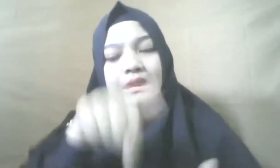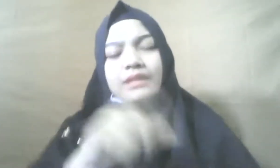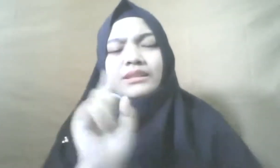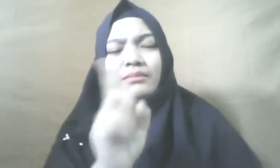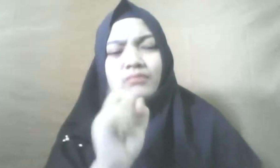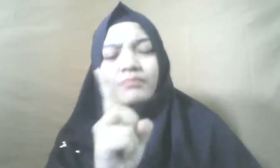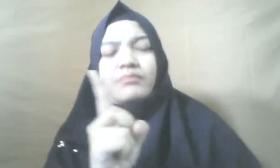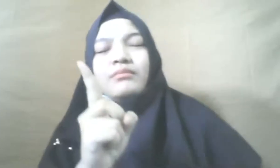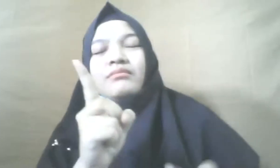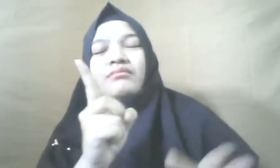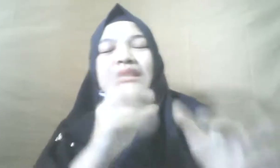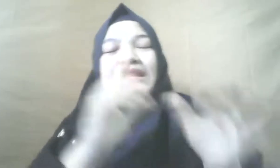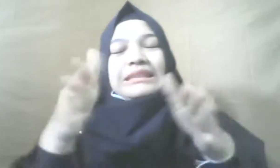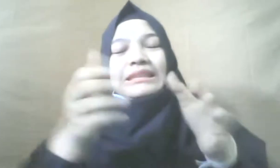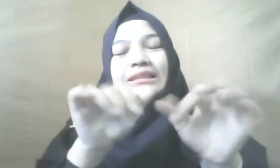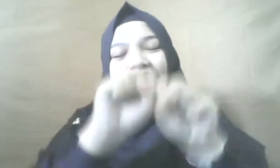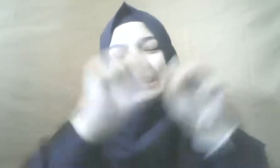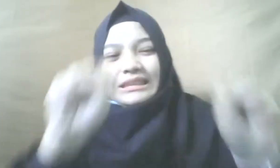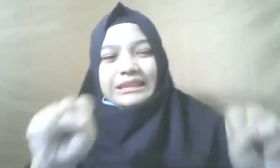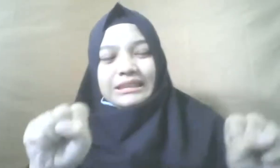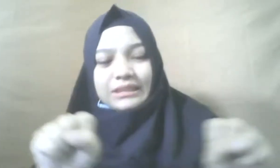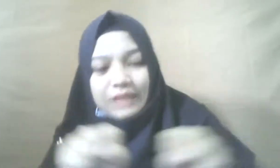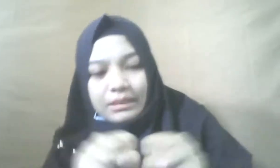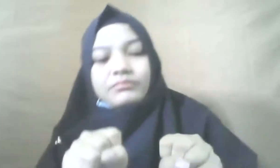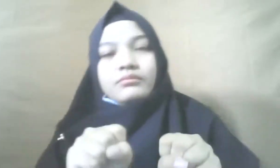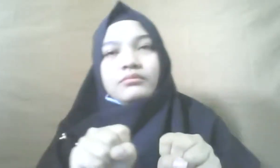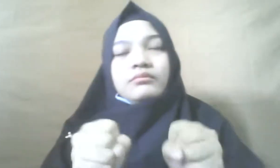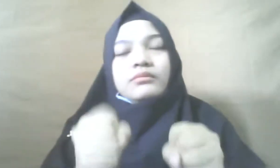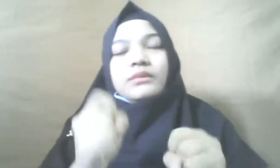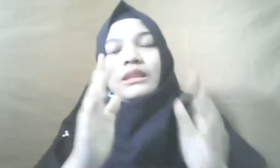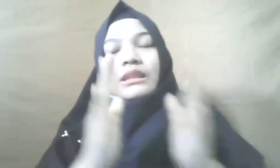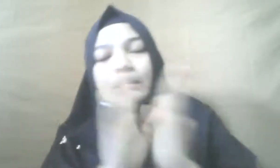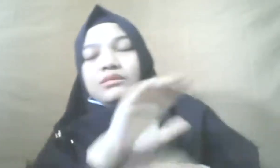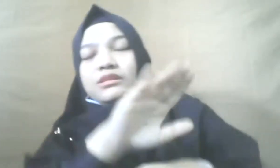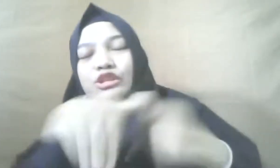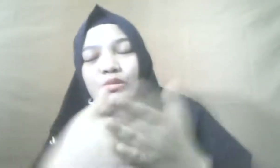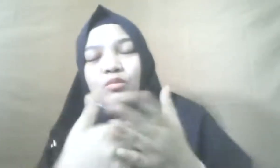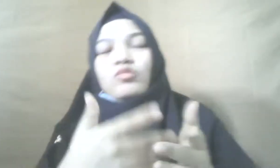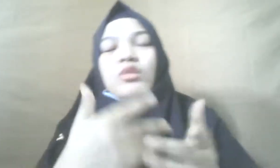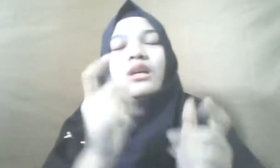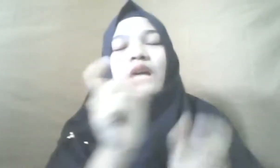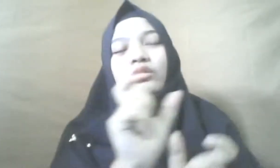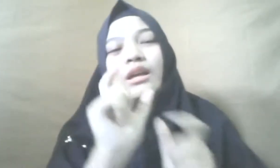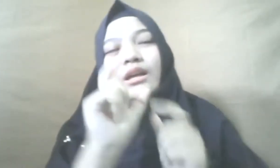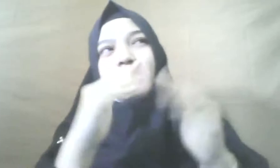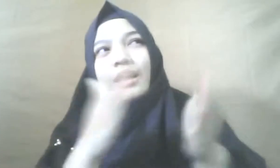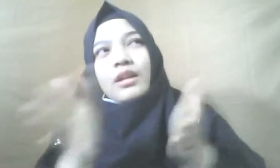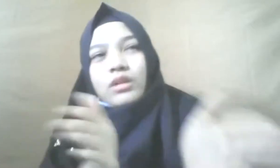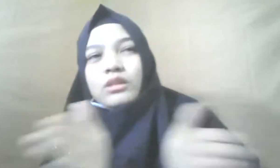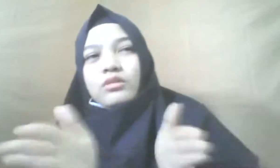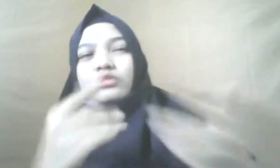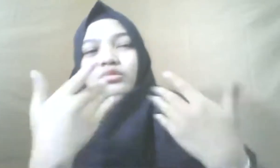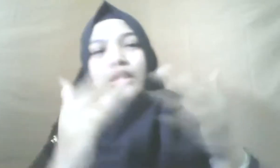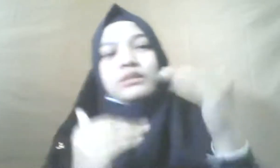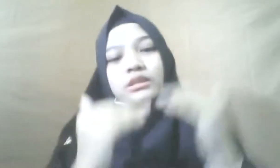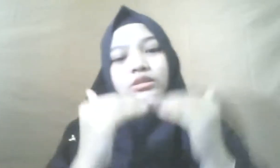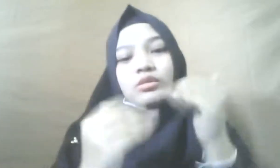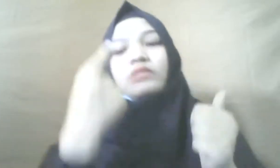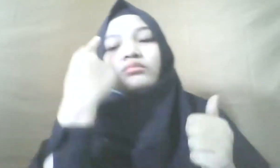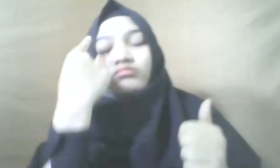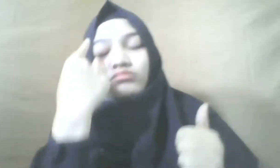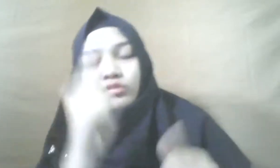policies and systems are already inadequate to meet the needs of people with disabilities, and they are now placed under further stress by the